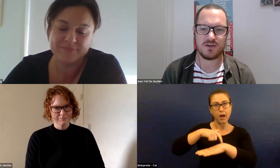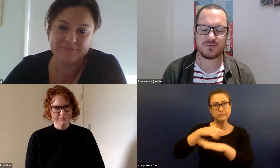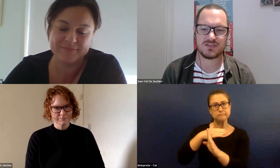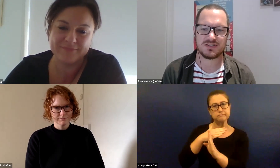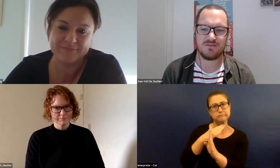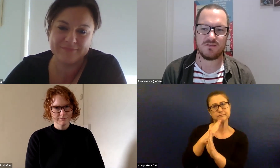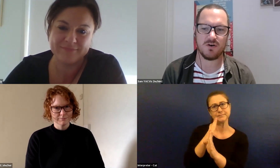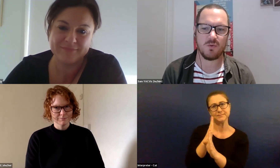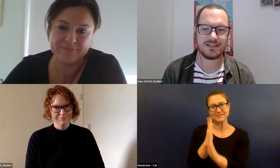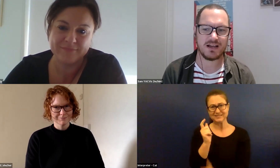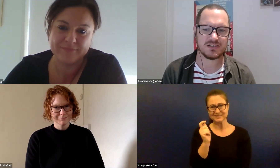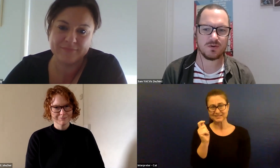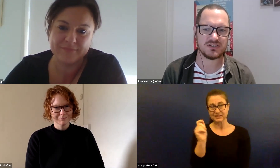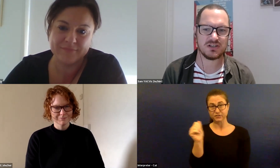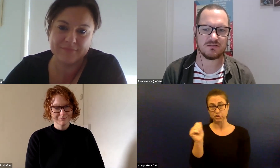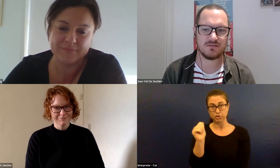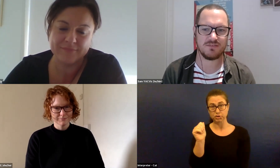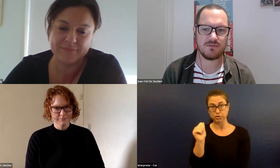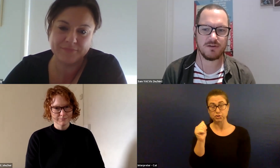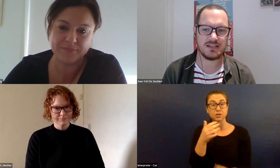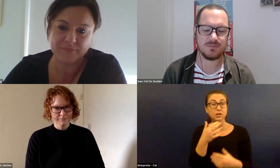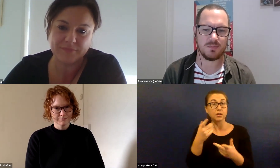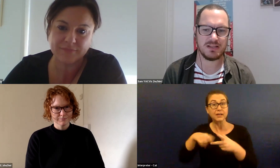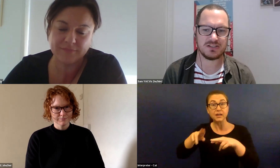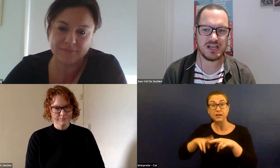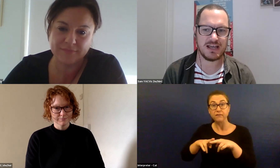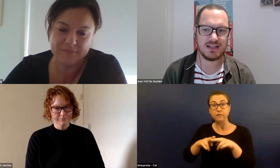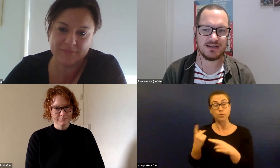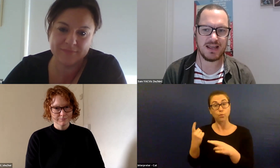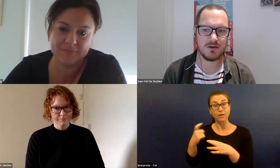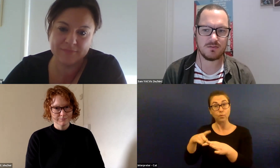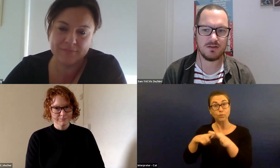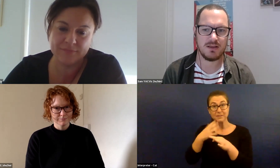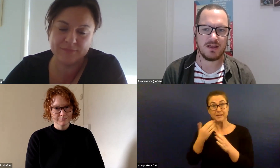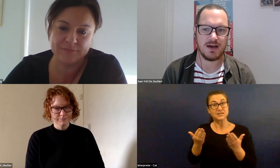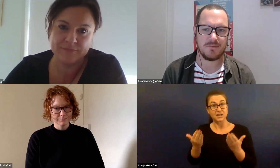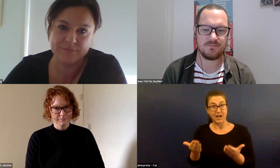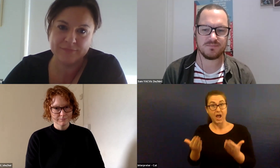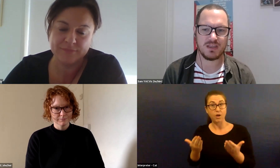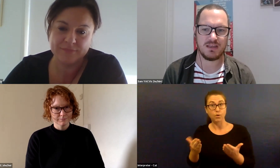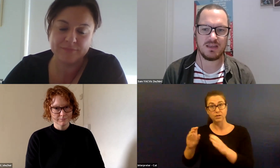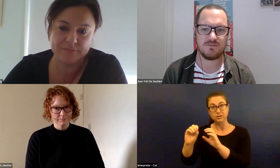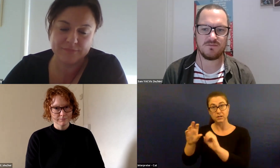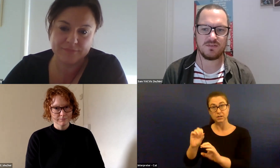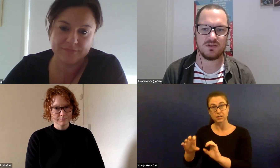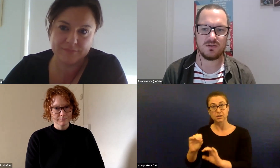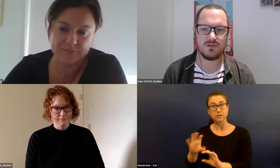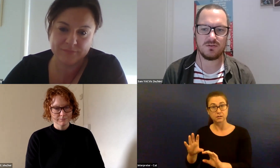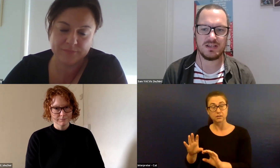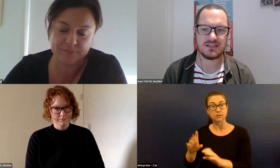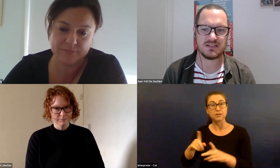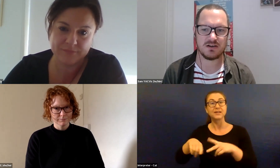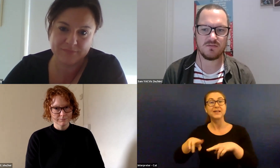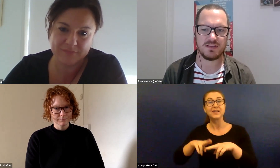together, folks. If you've got one last question, feel free to pop it in the chat now. If